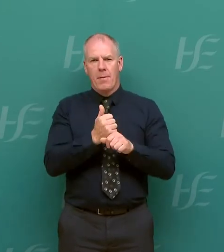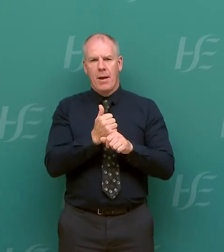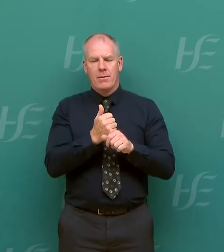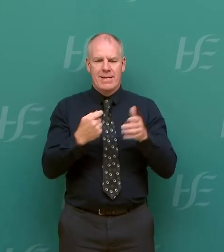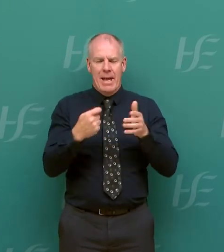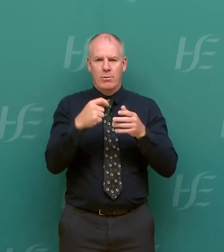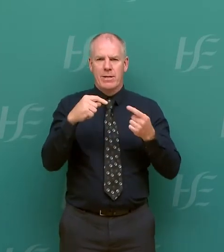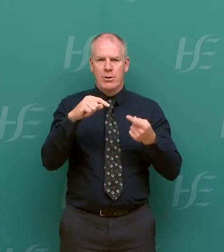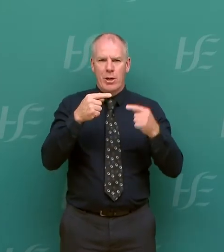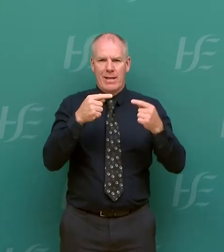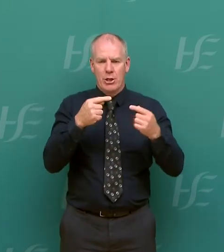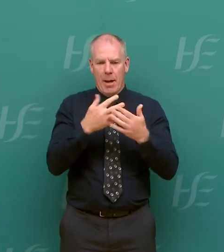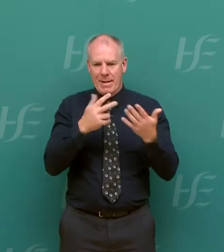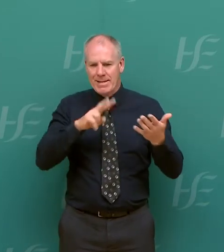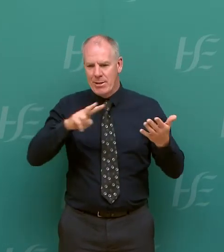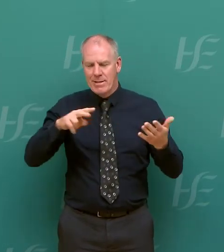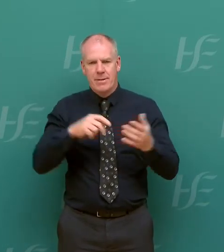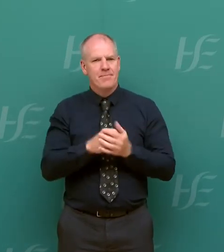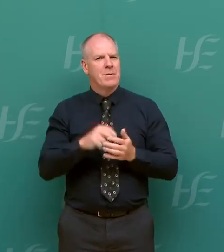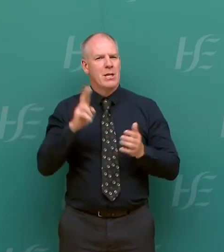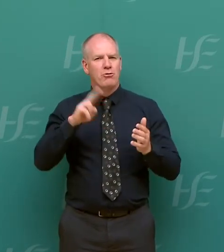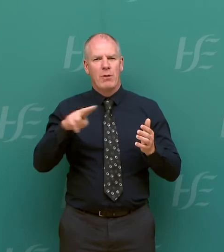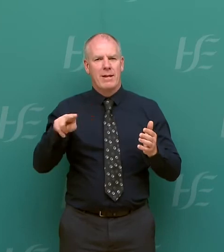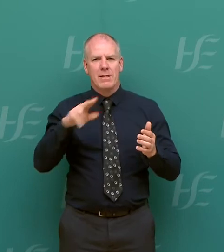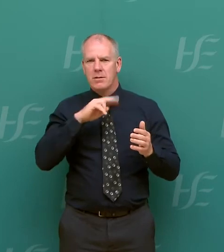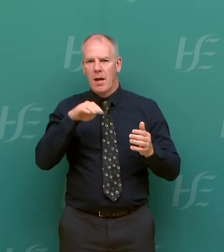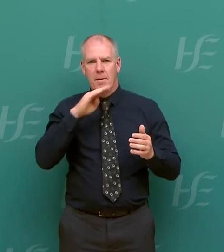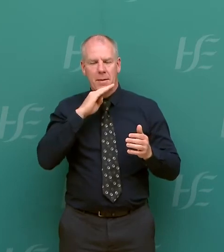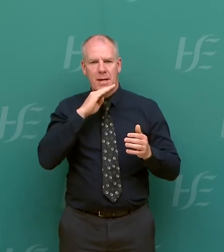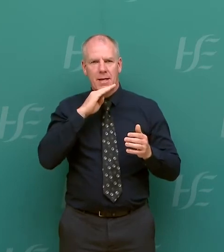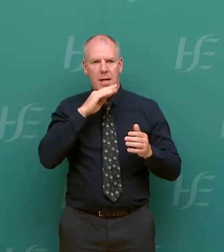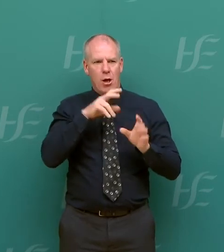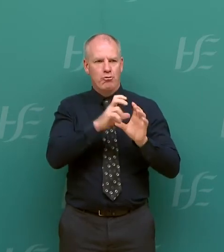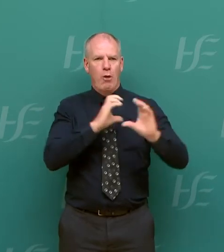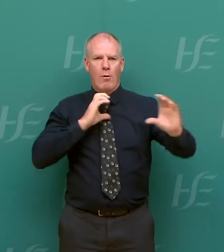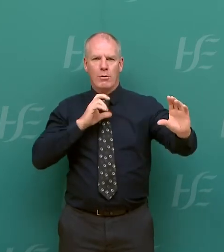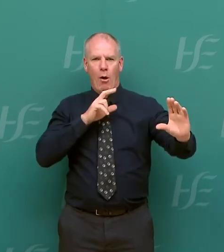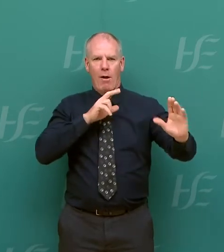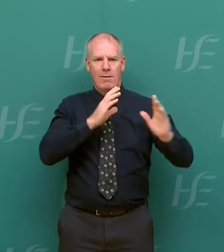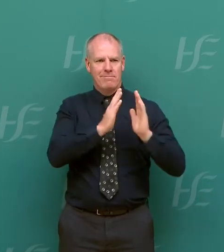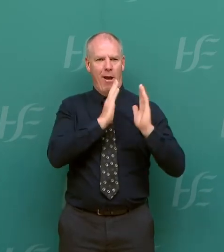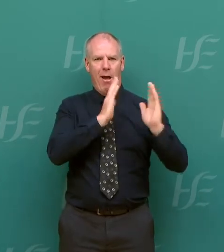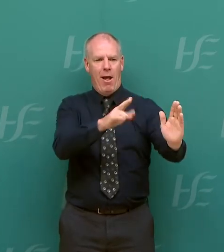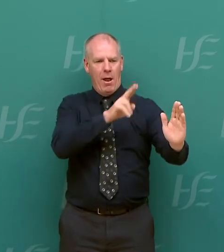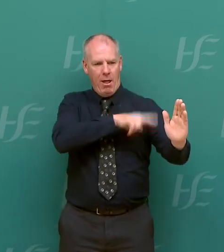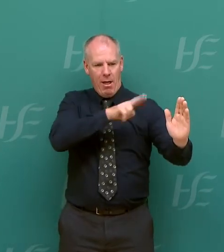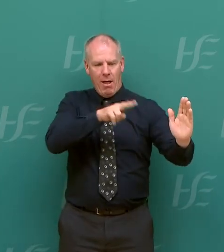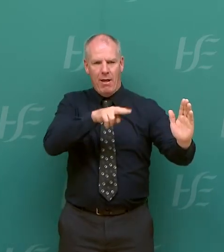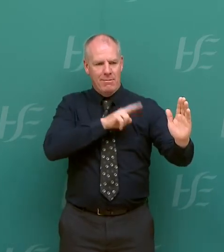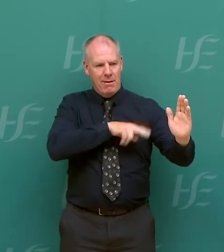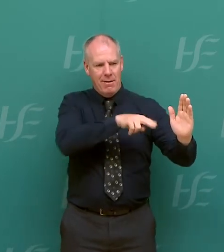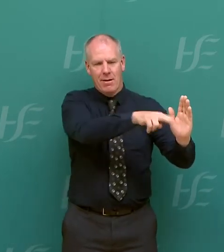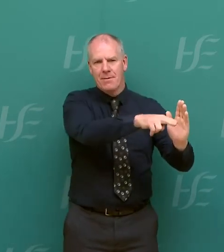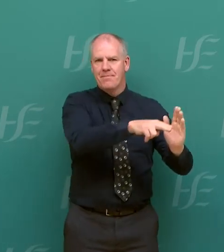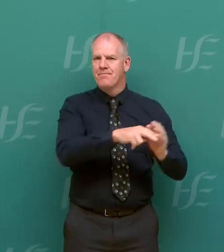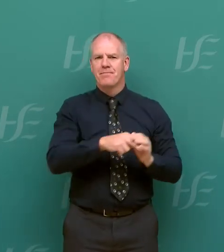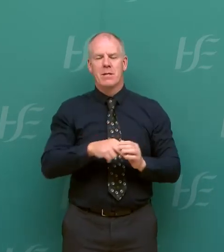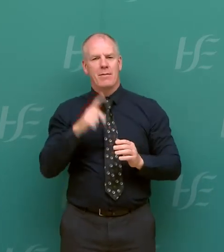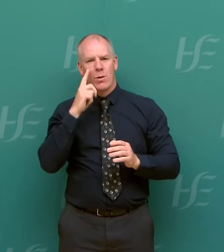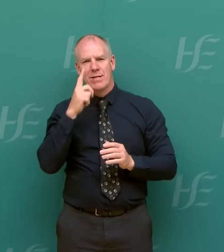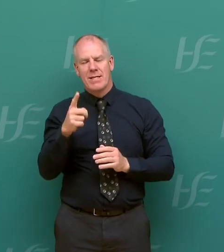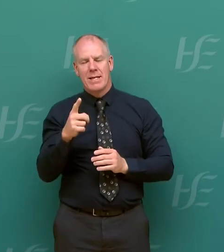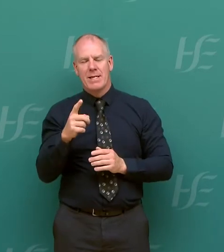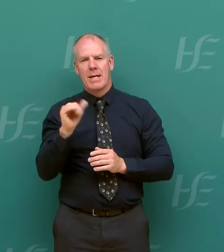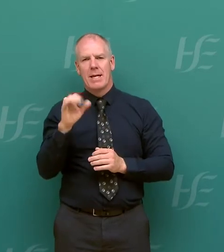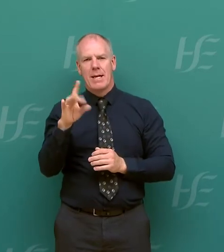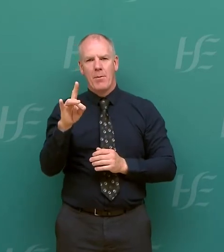challenge, but trolleys now are not necessarily trolleys lined along a corridor. They're, if you look at some ED departments like Limerick, their ED is single